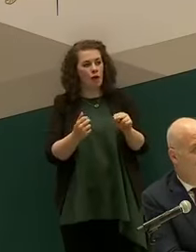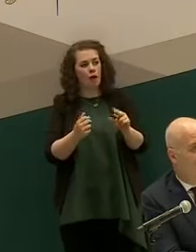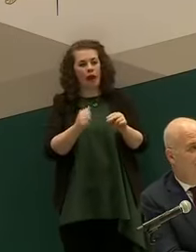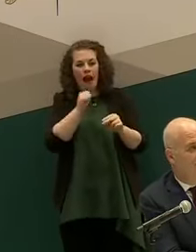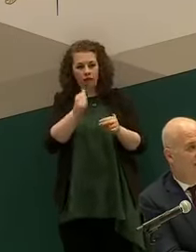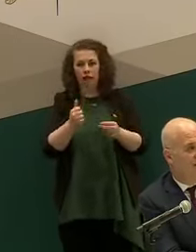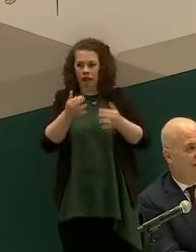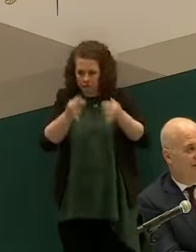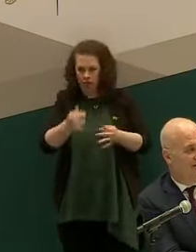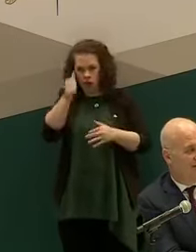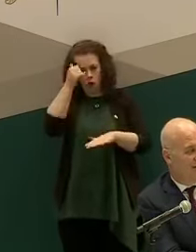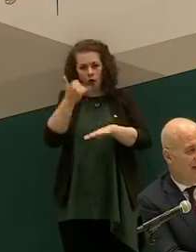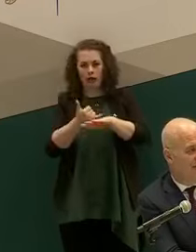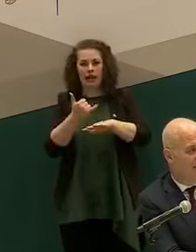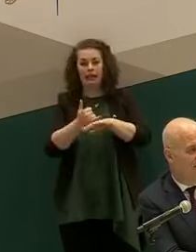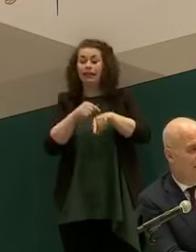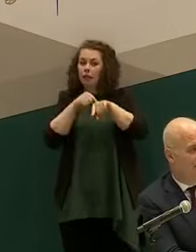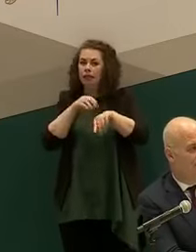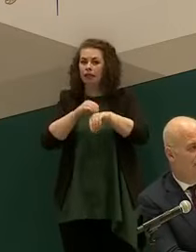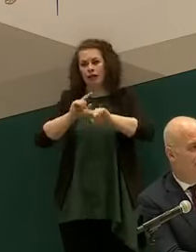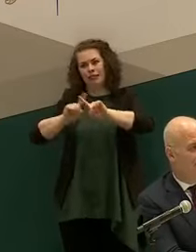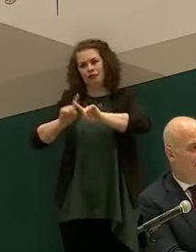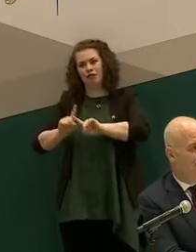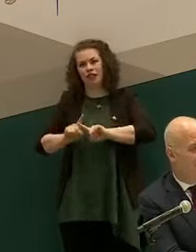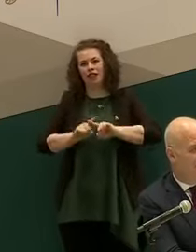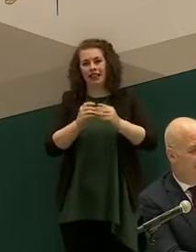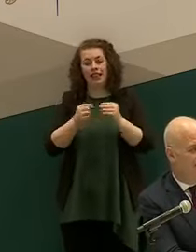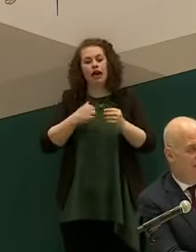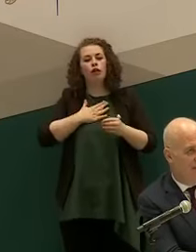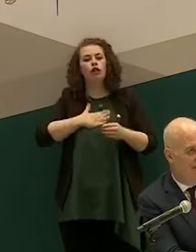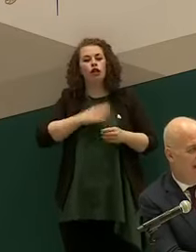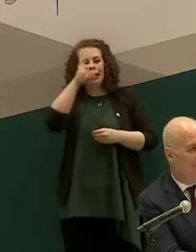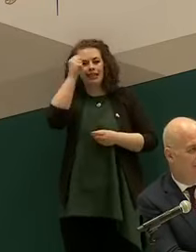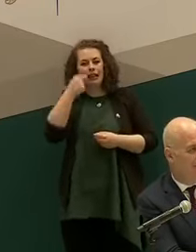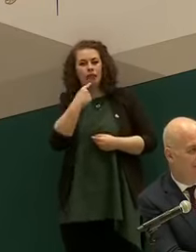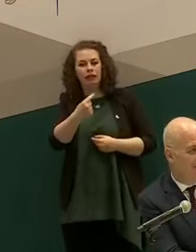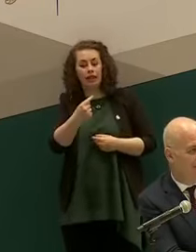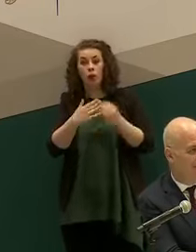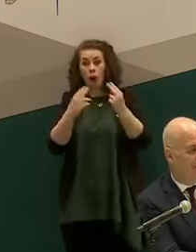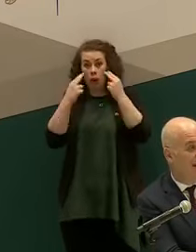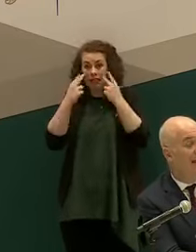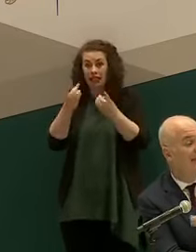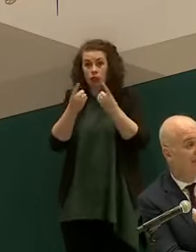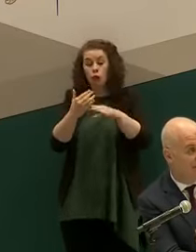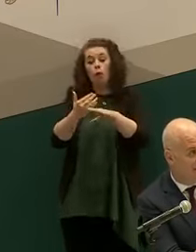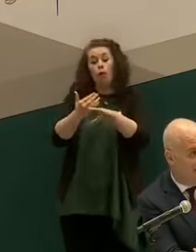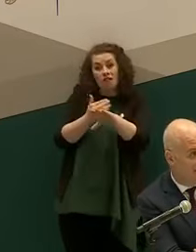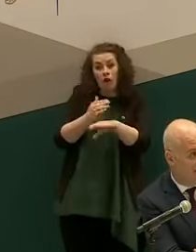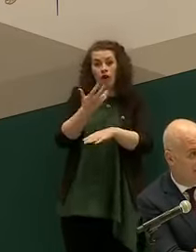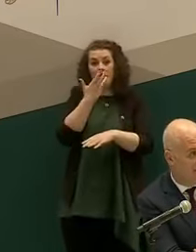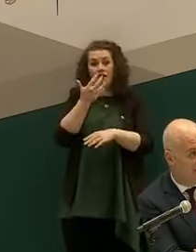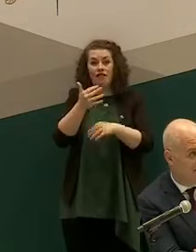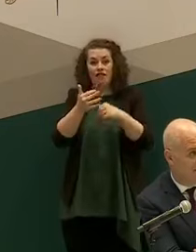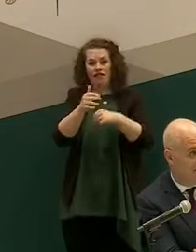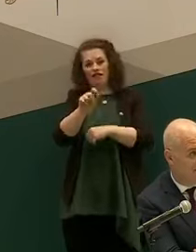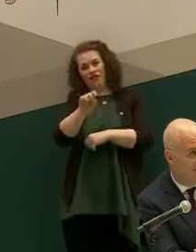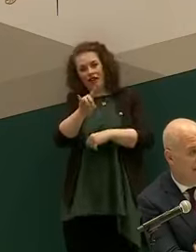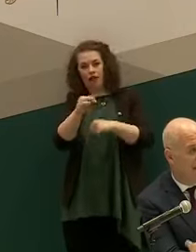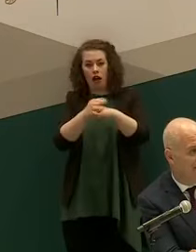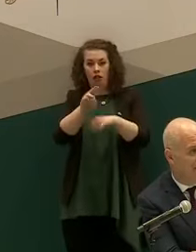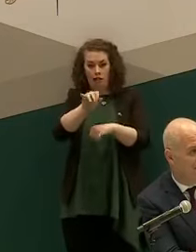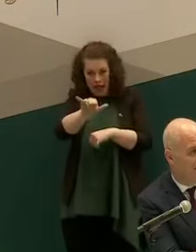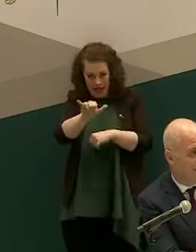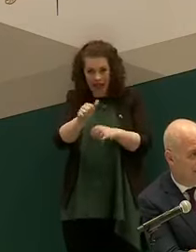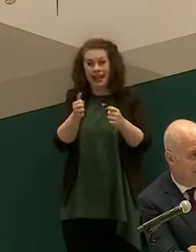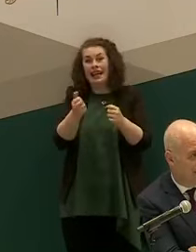It's conditional on all of the different things happening. So I was just giving you a sense of the things that will need to happen before the 5th of May if we're to find ourselves in a situation